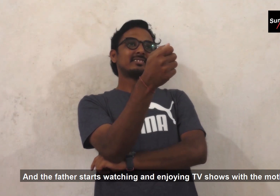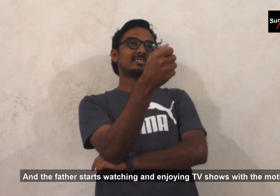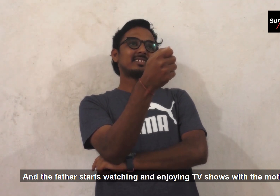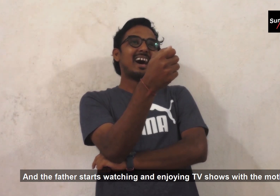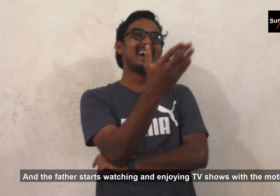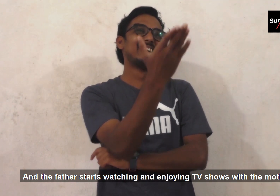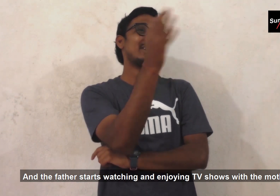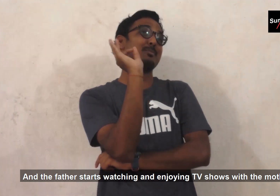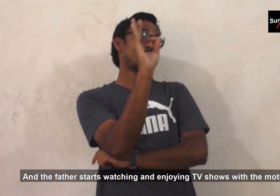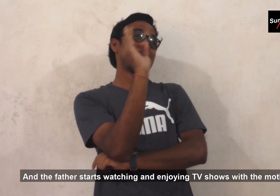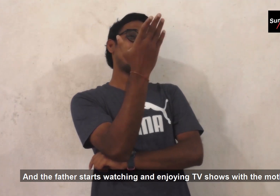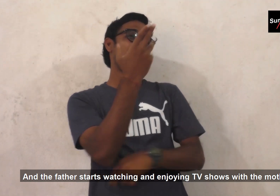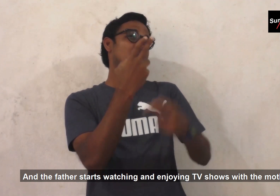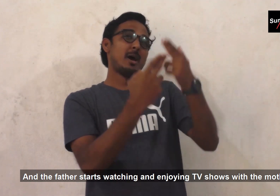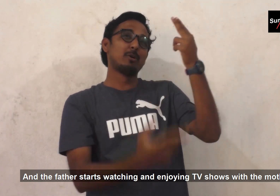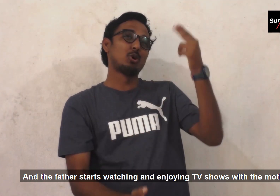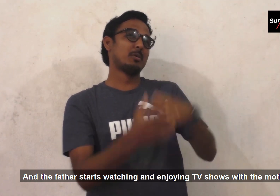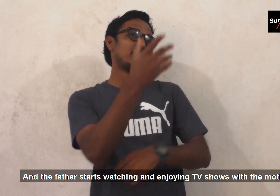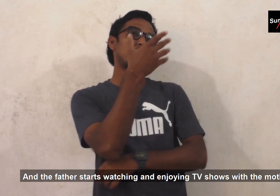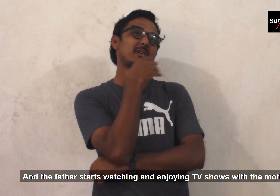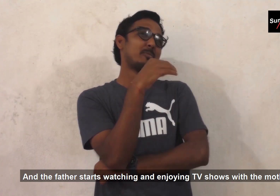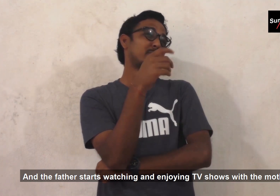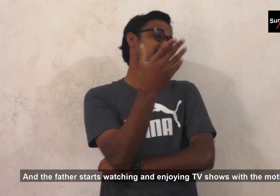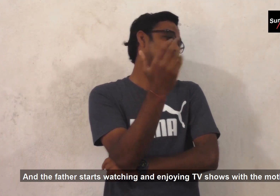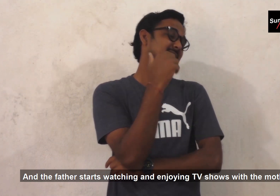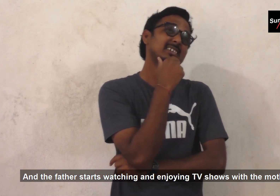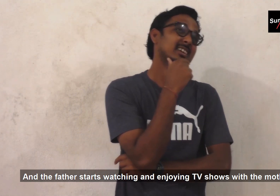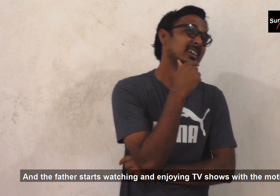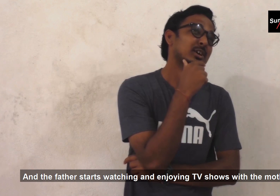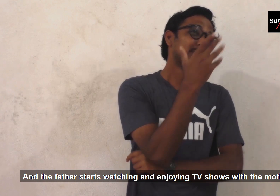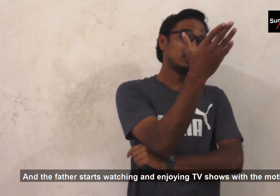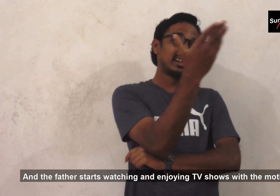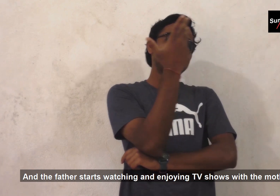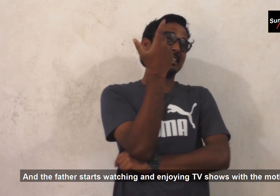And the father starts watching and enjoying TV shows with the mother.